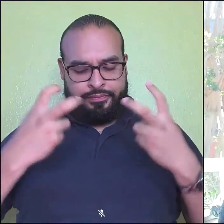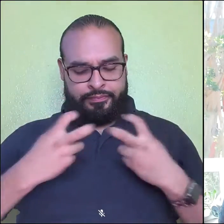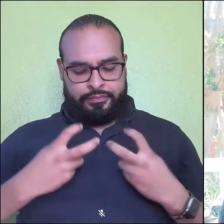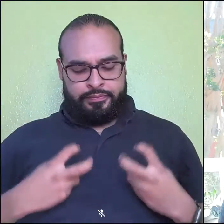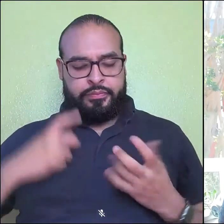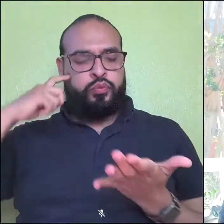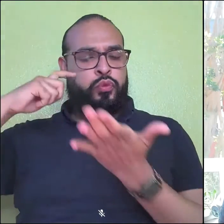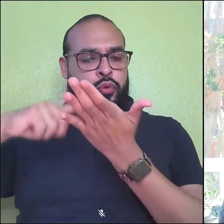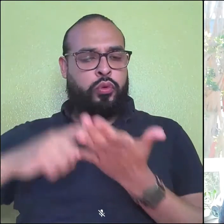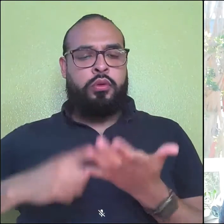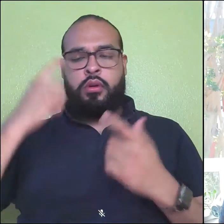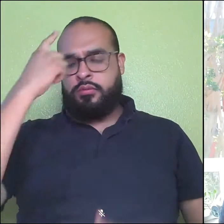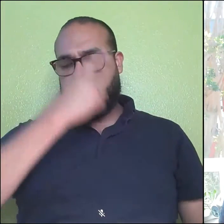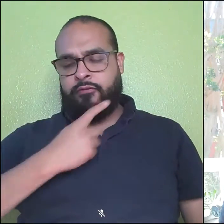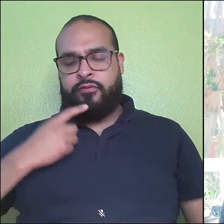moving down your face,